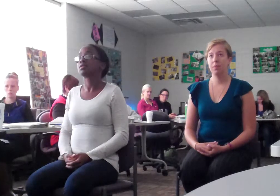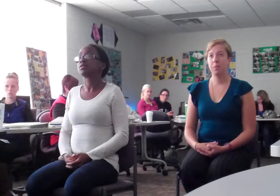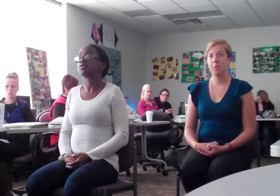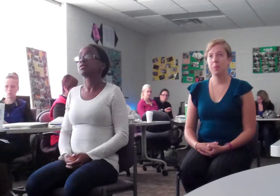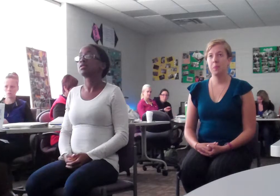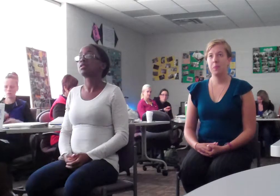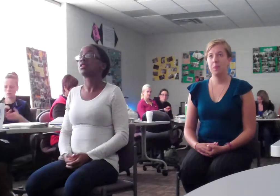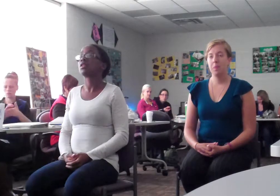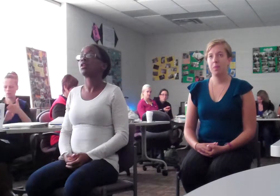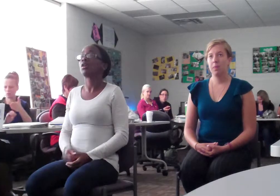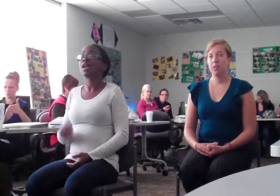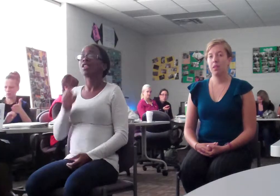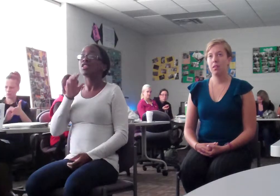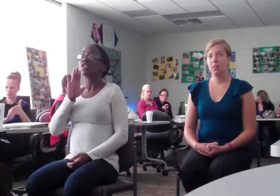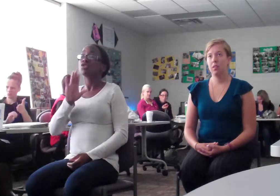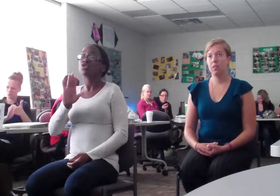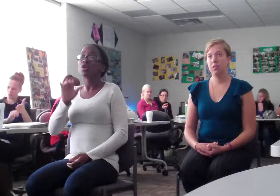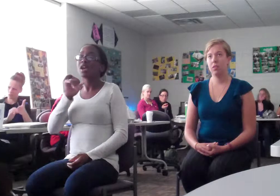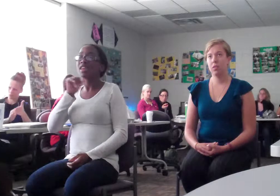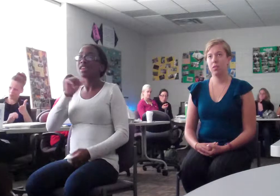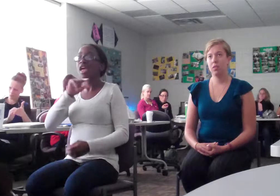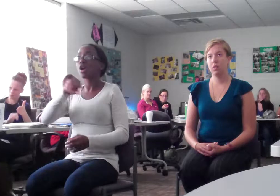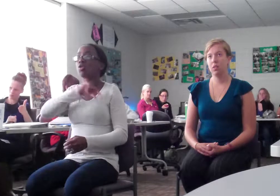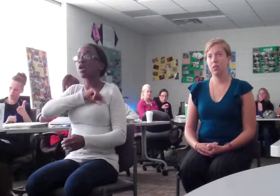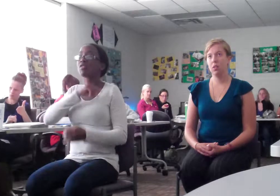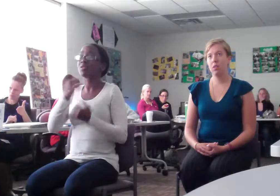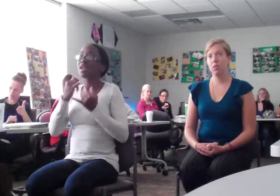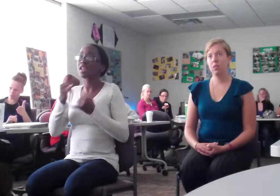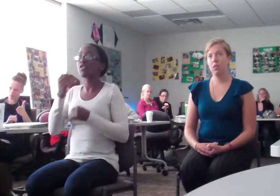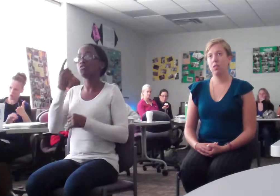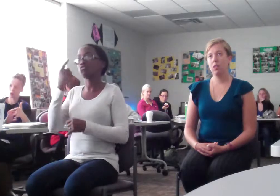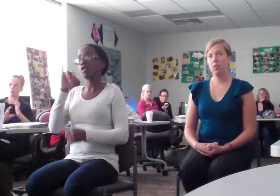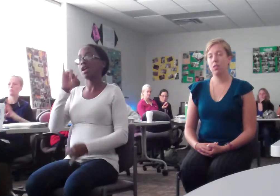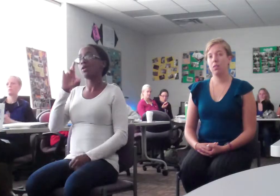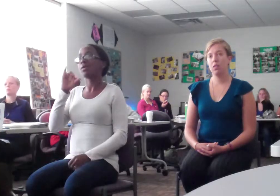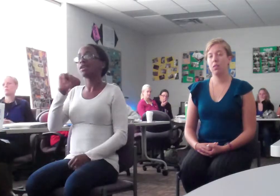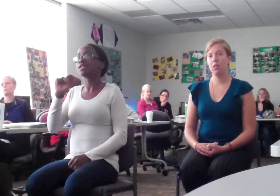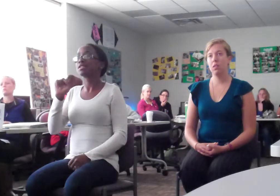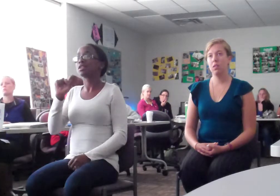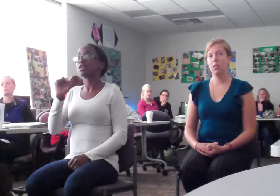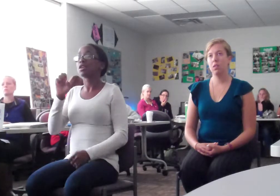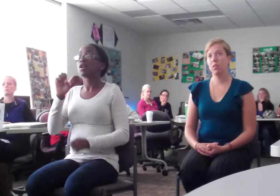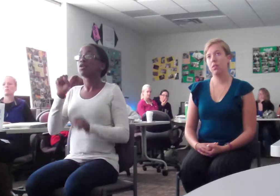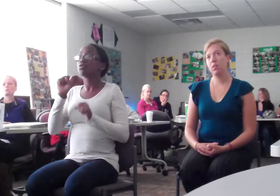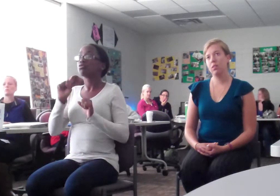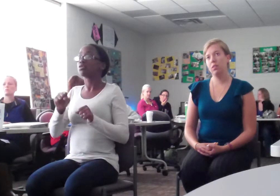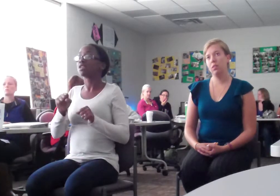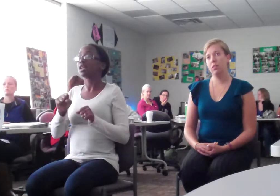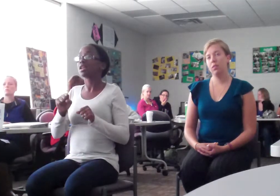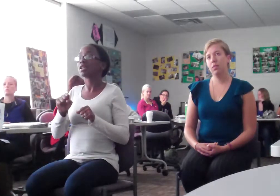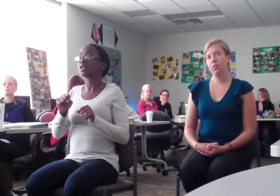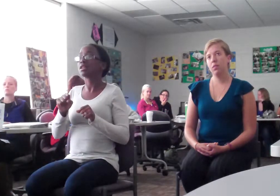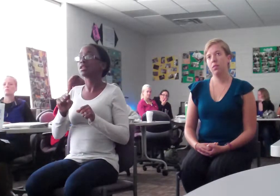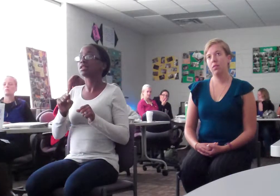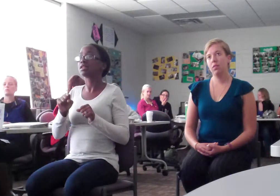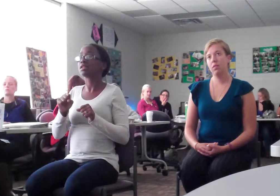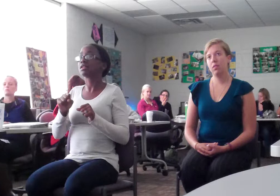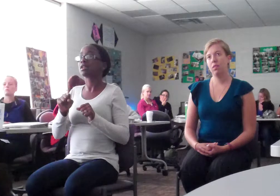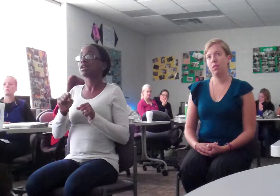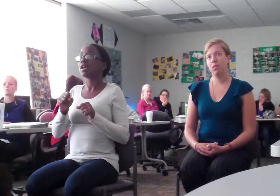Right, then you would not qualify at the present time for IRAs. You can take them out as a savings